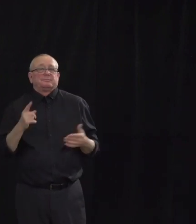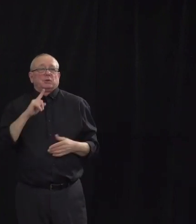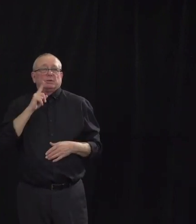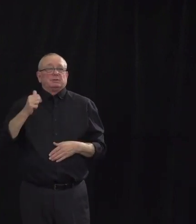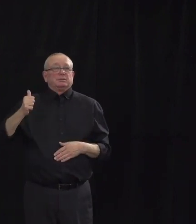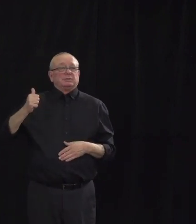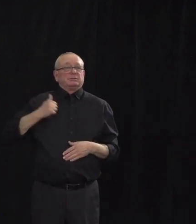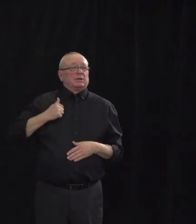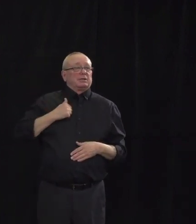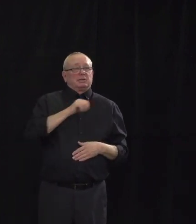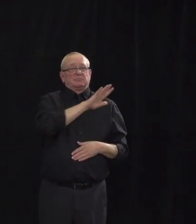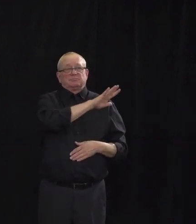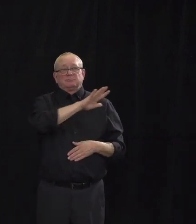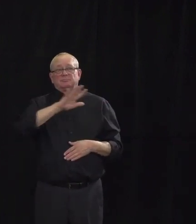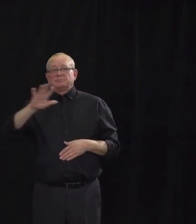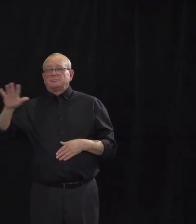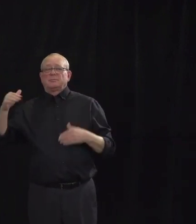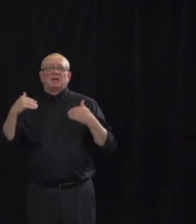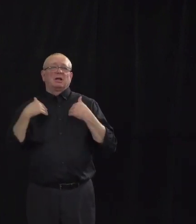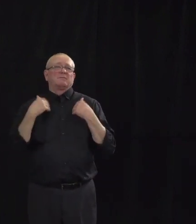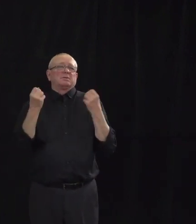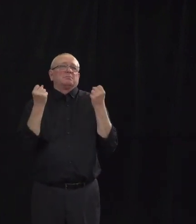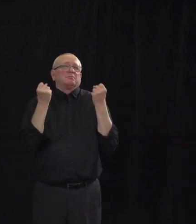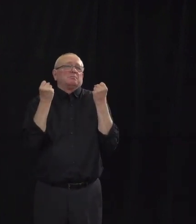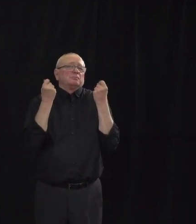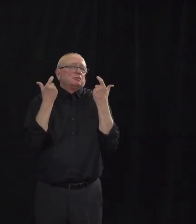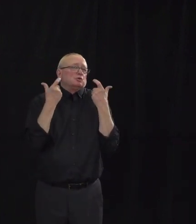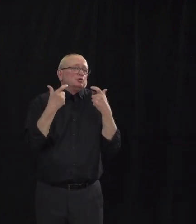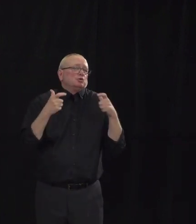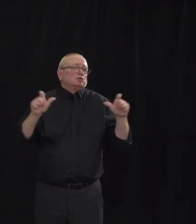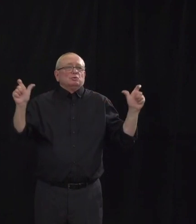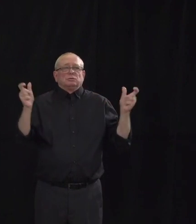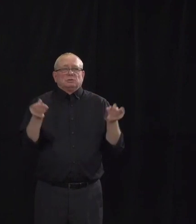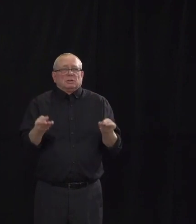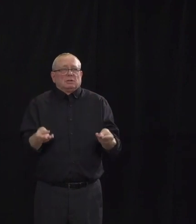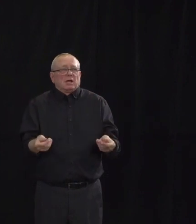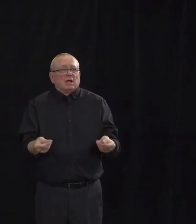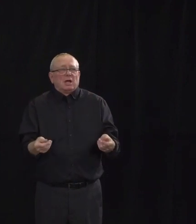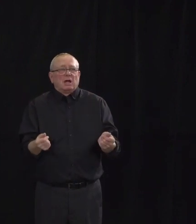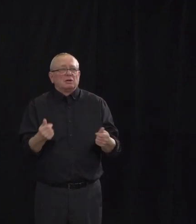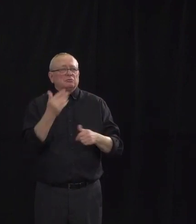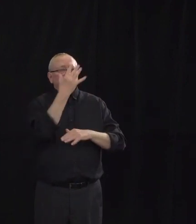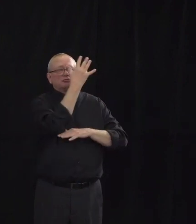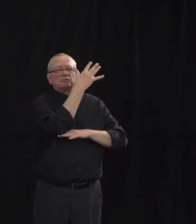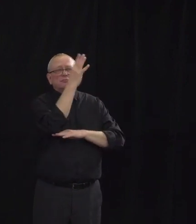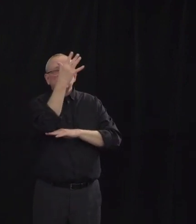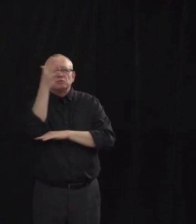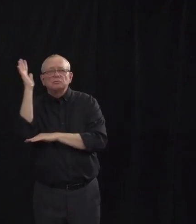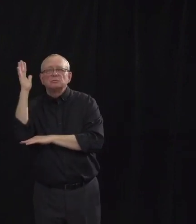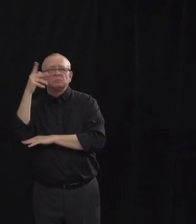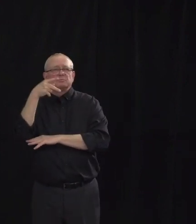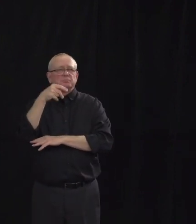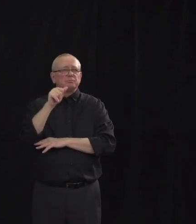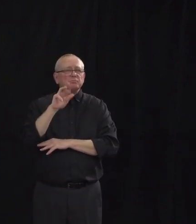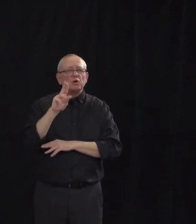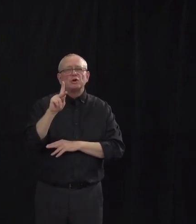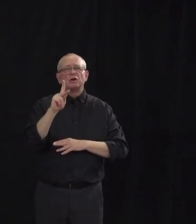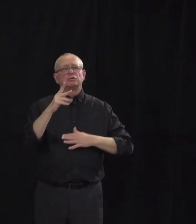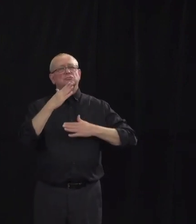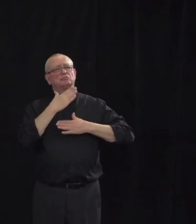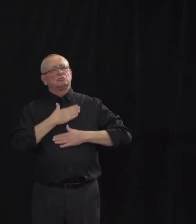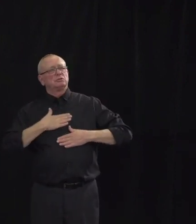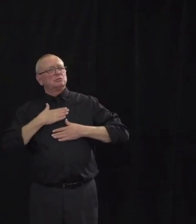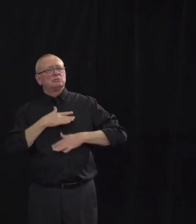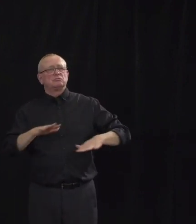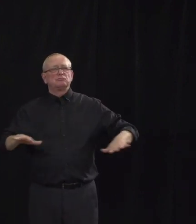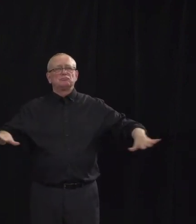bigger than most European countries. So the reality is not all park and recreation space is the same. So we're going to focus on